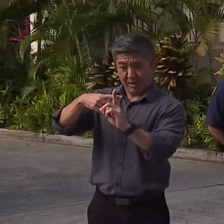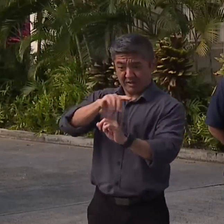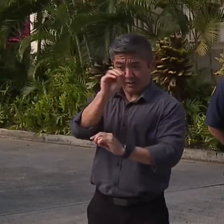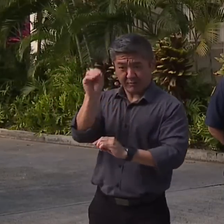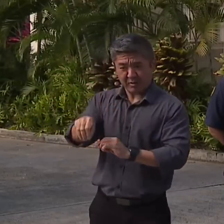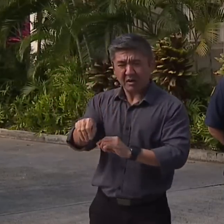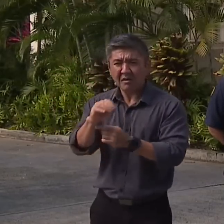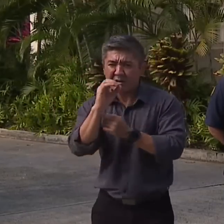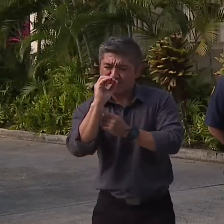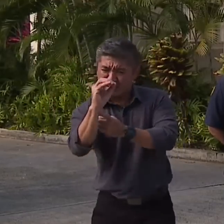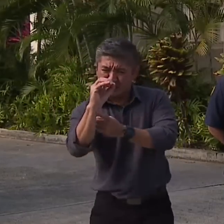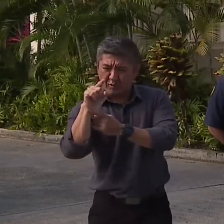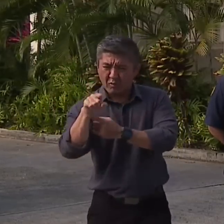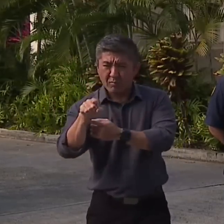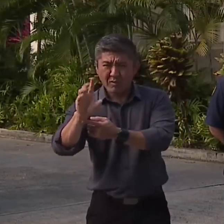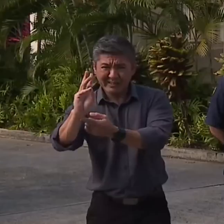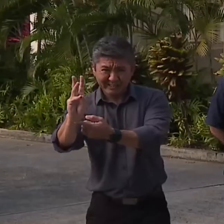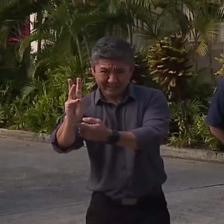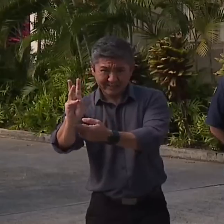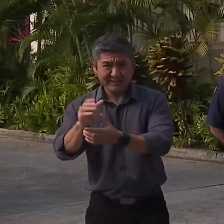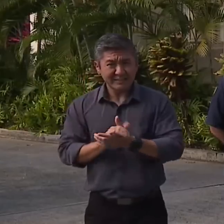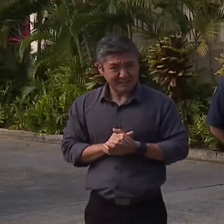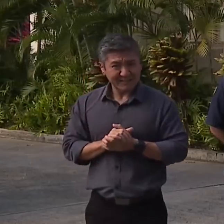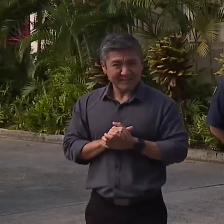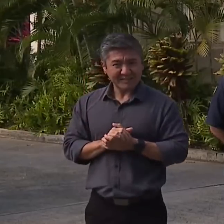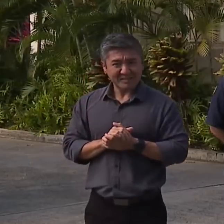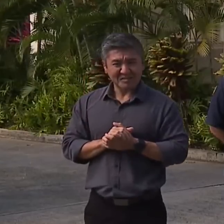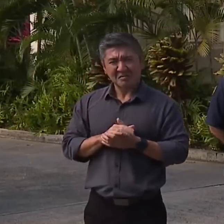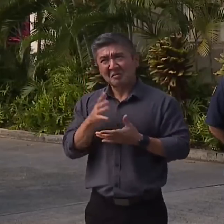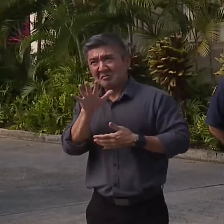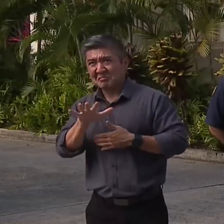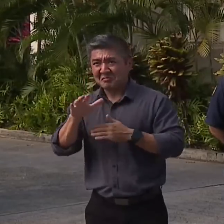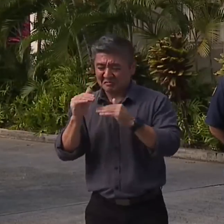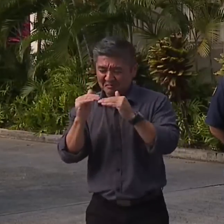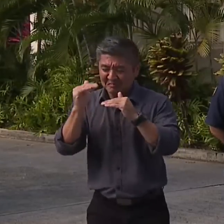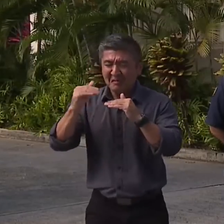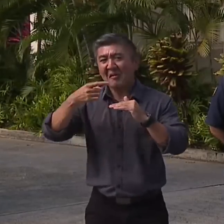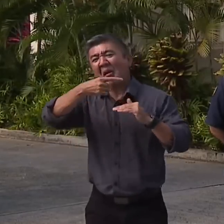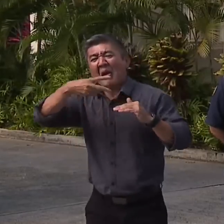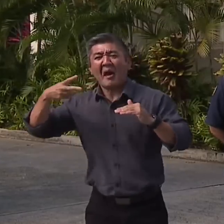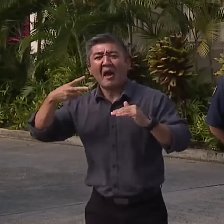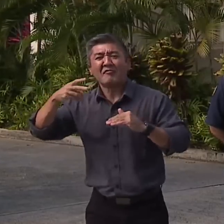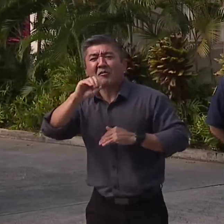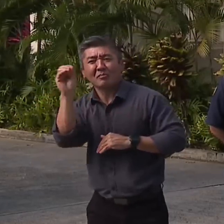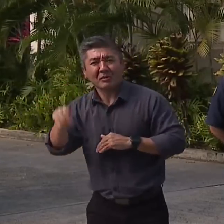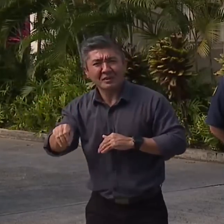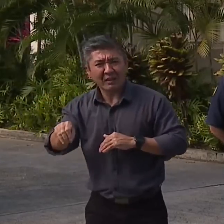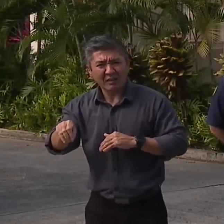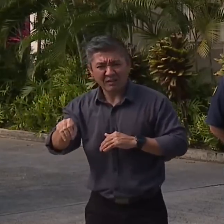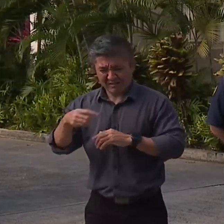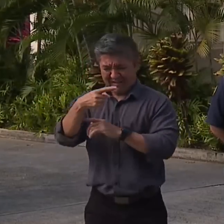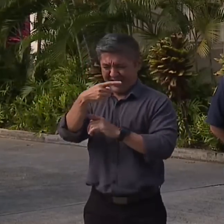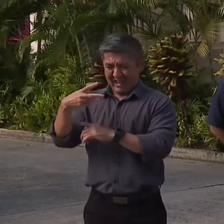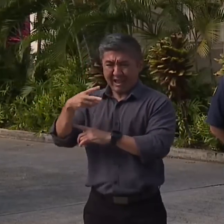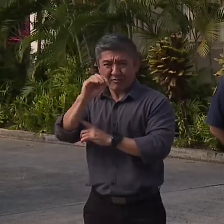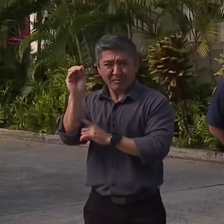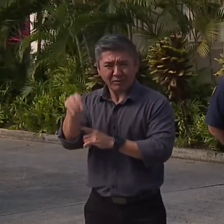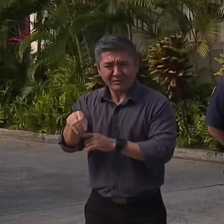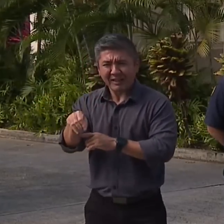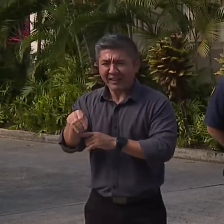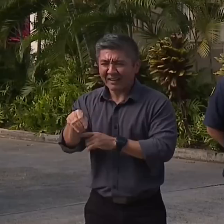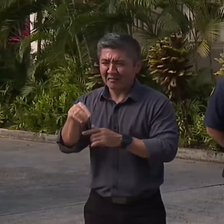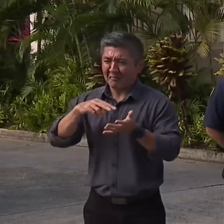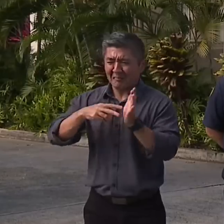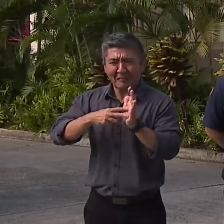is 0.6, a little more than 0.5%, which is really, really good in terms